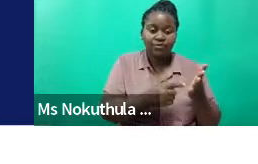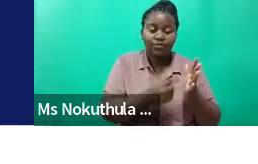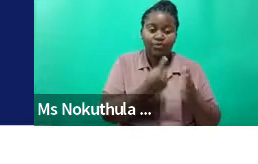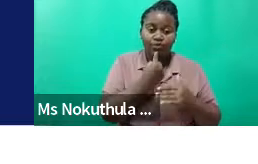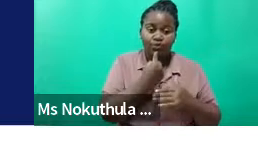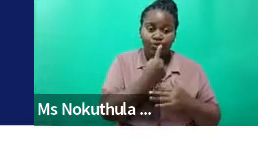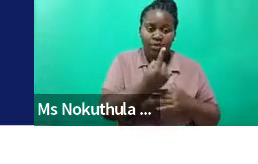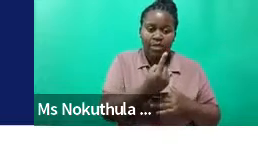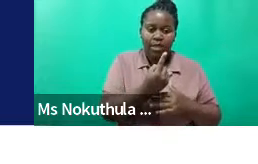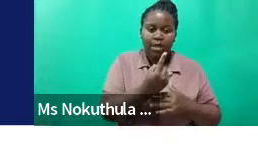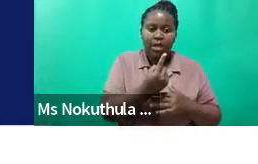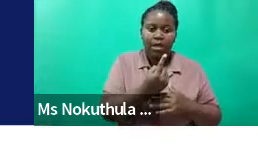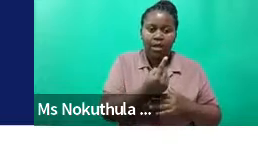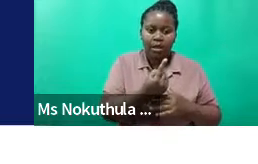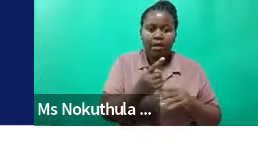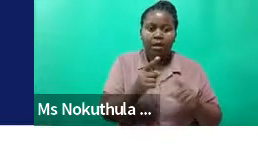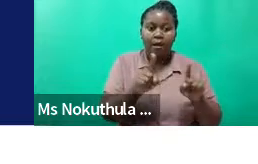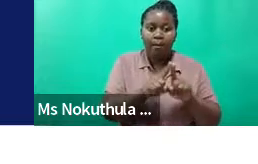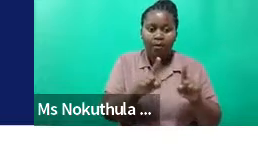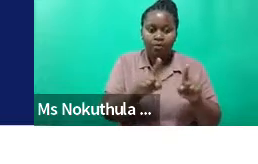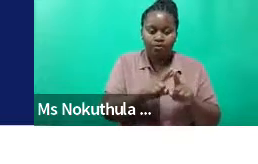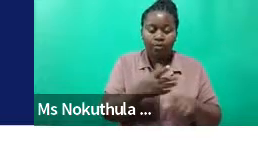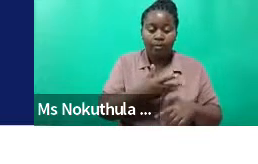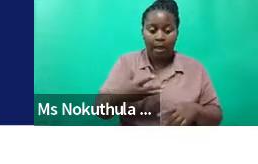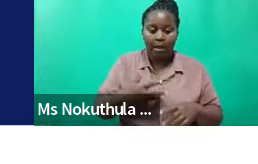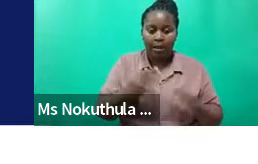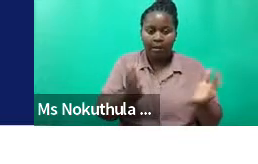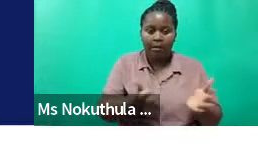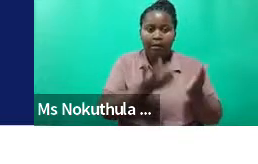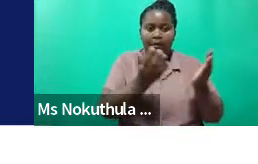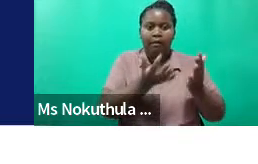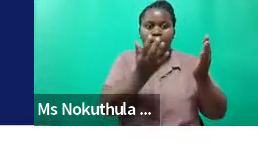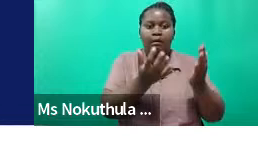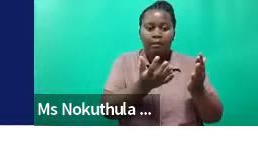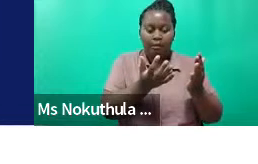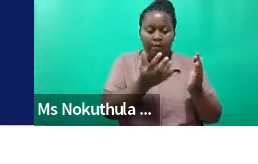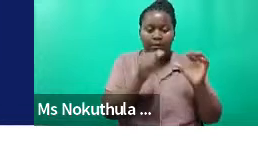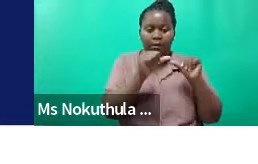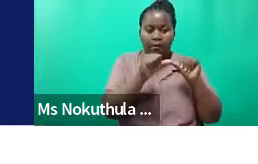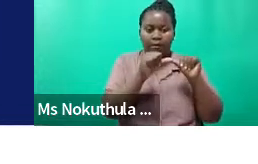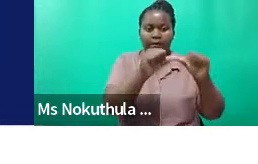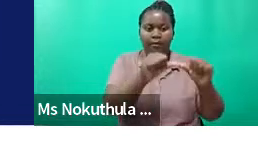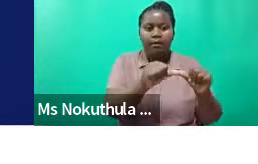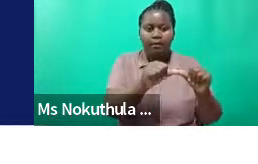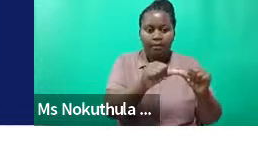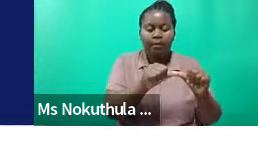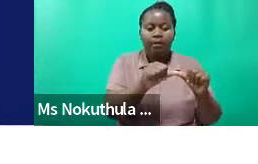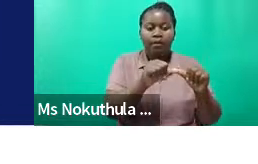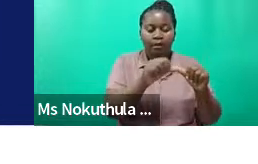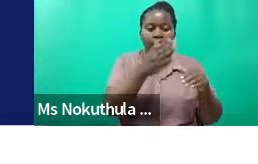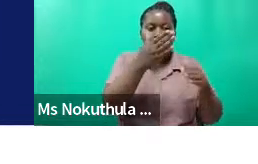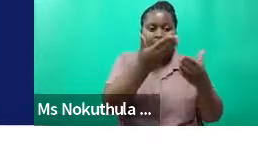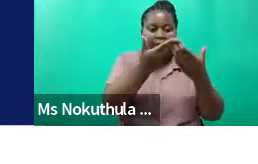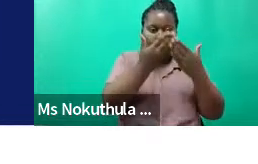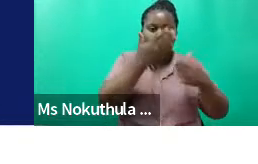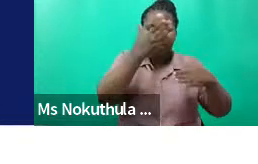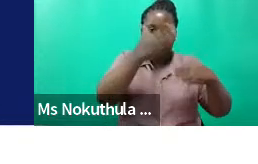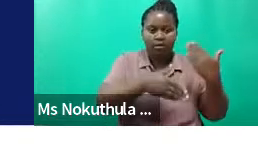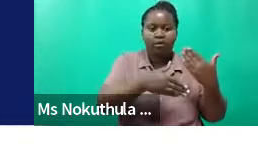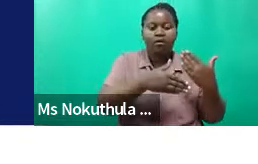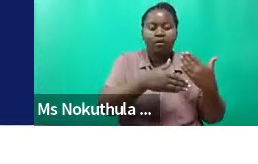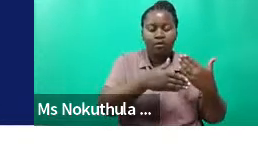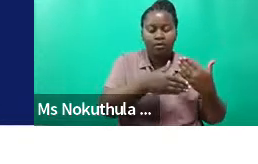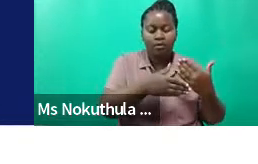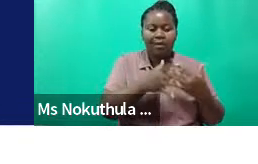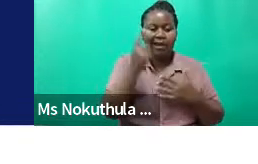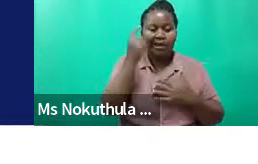was her encourager, one who encouraged her to complete her studies. And I think